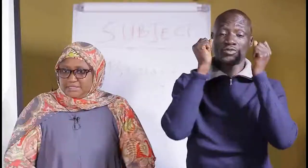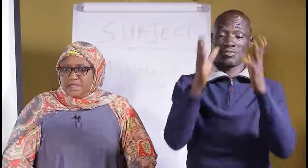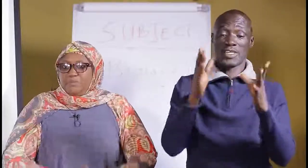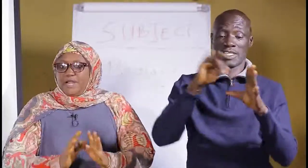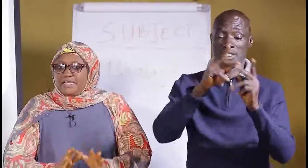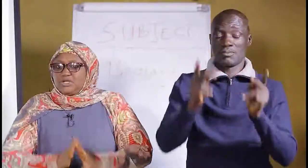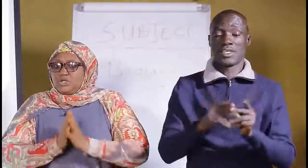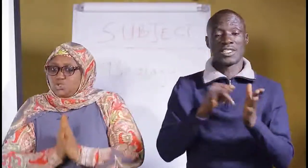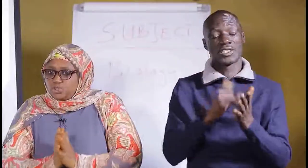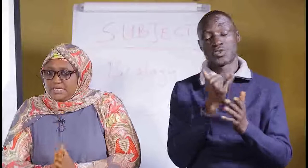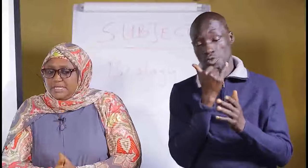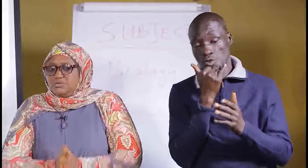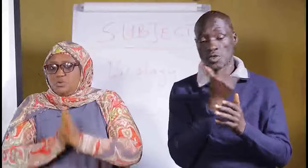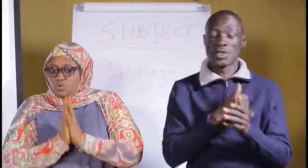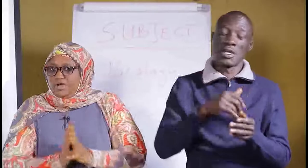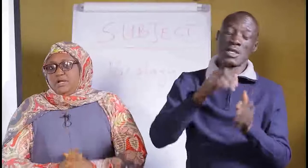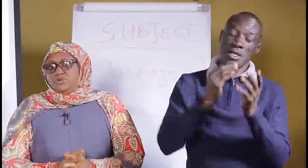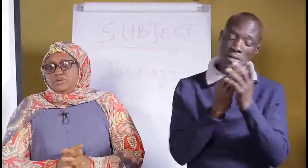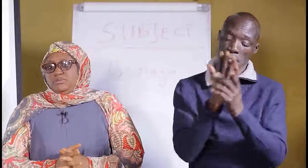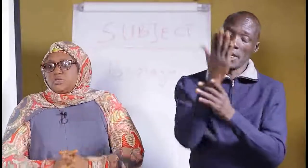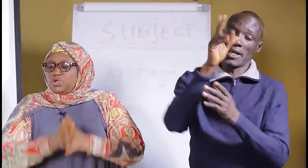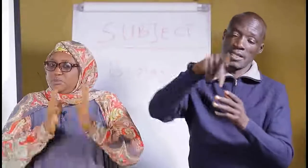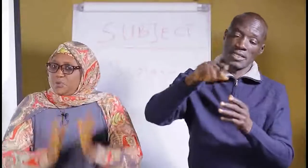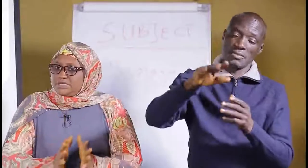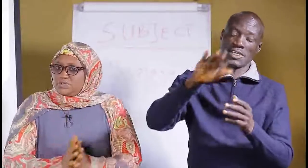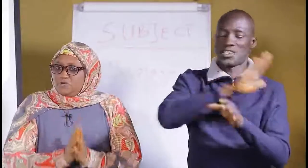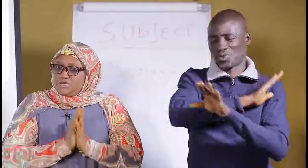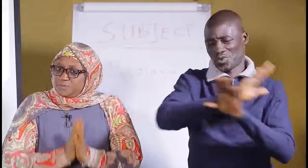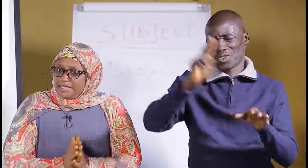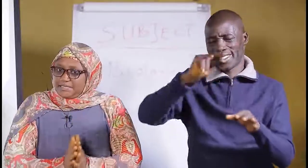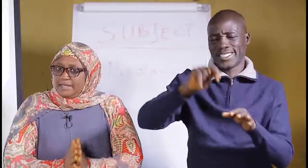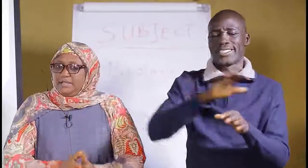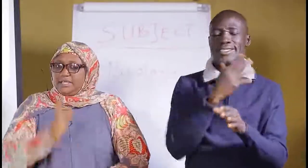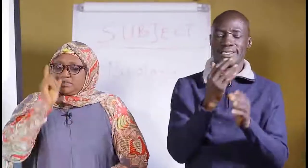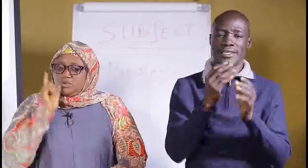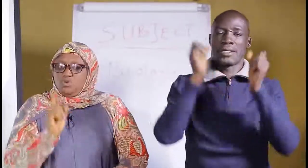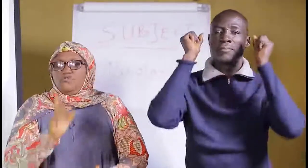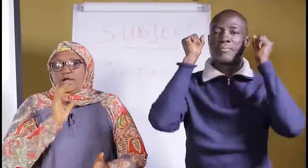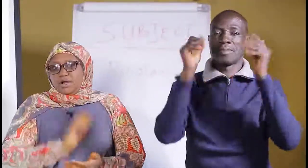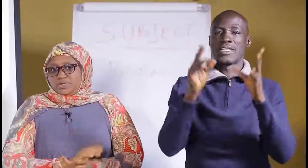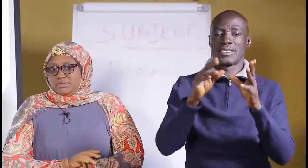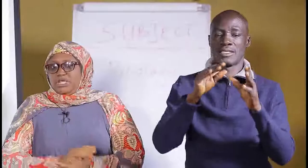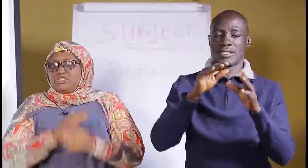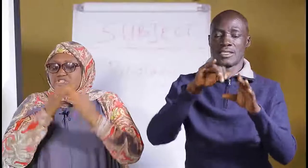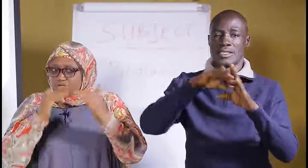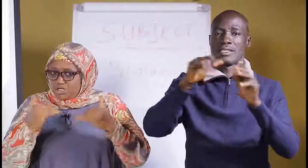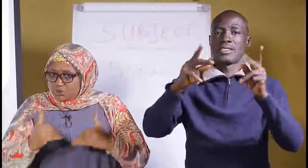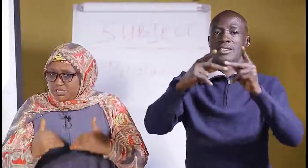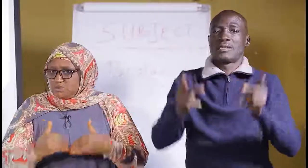with plants. Plants don't need overcrowding. So the importance of dispersal is overcrowding.